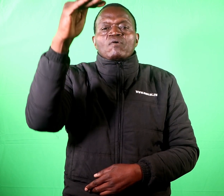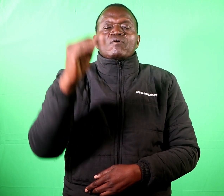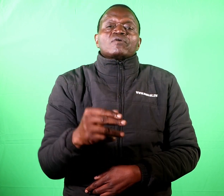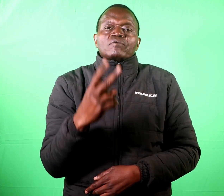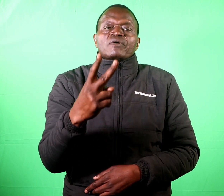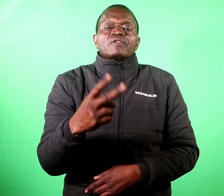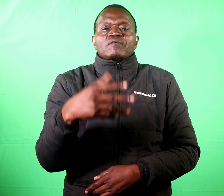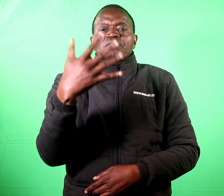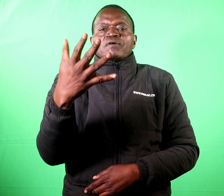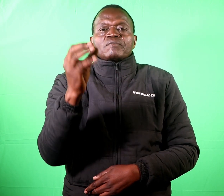25%.